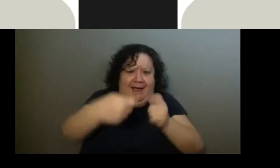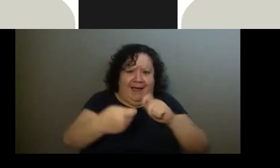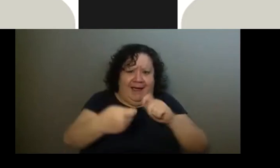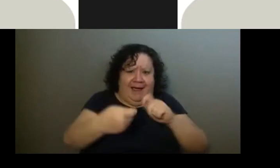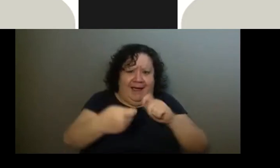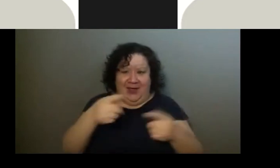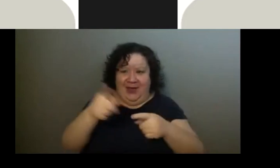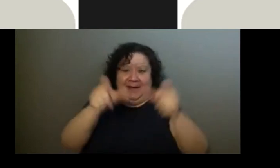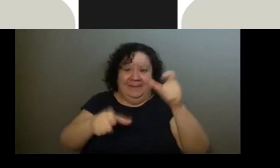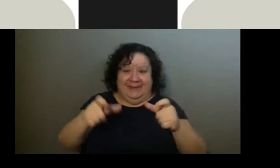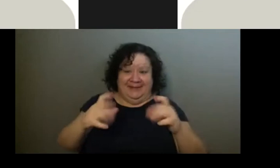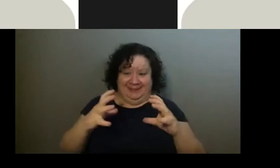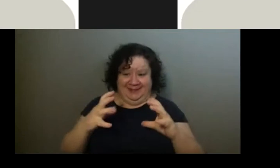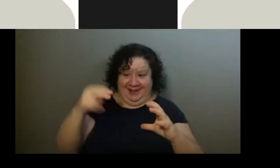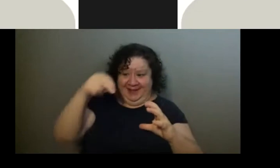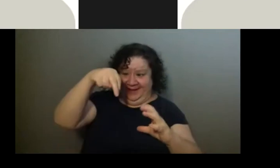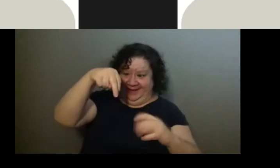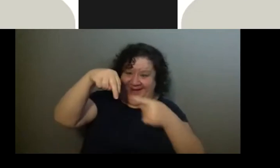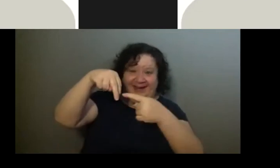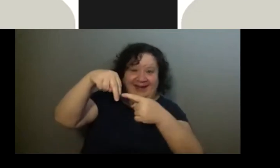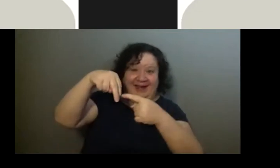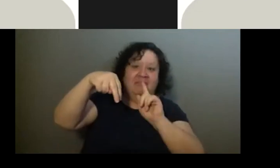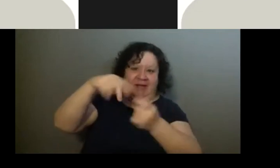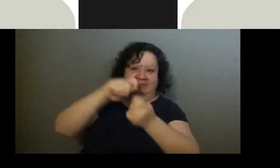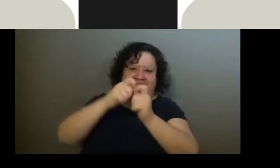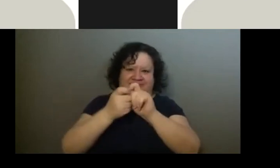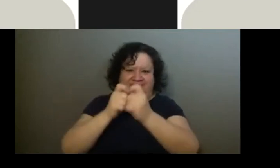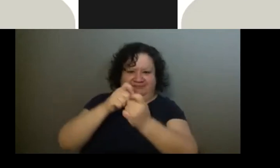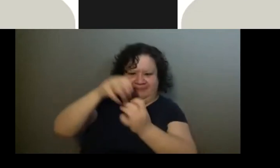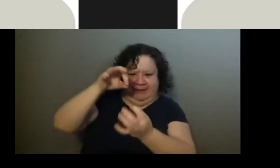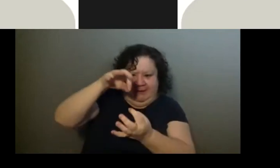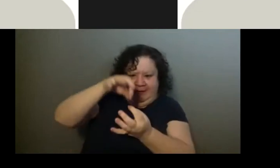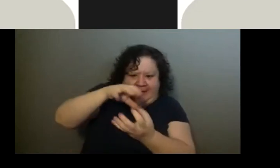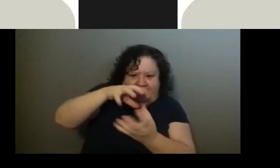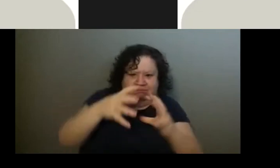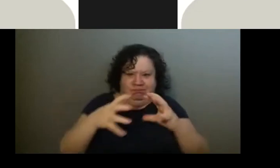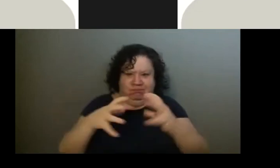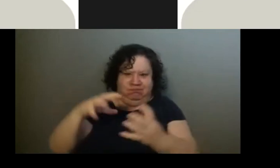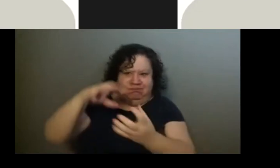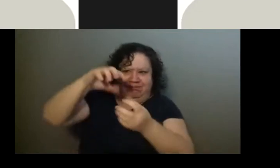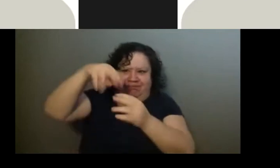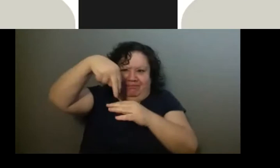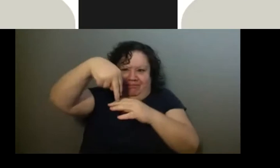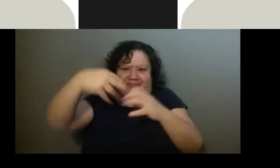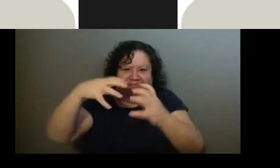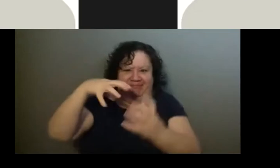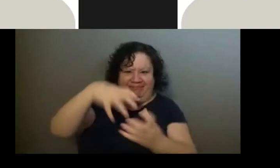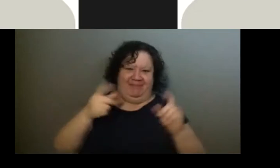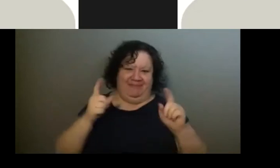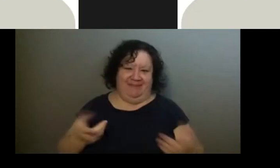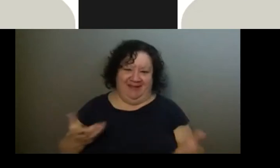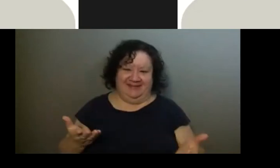Of course, there are so many hindrances, so many barriers, be it technological or be